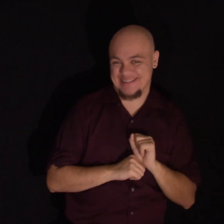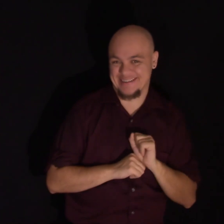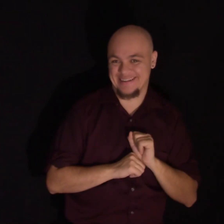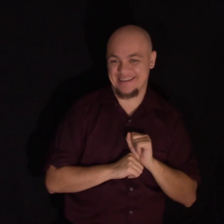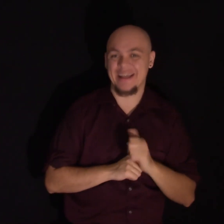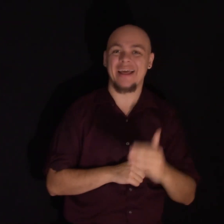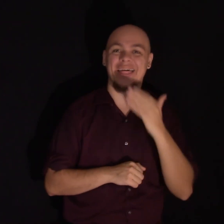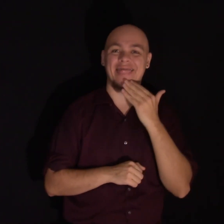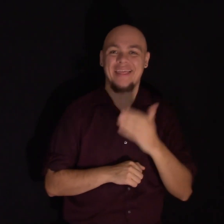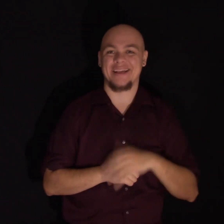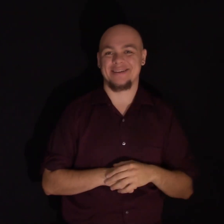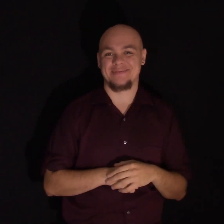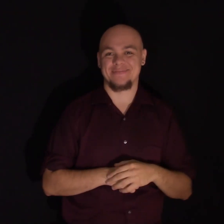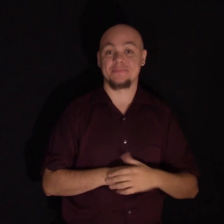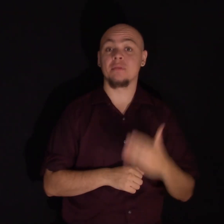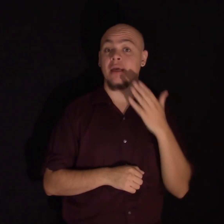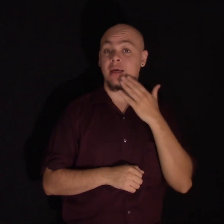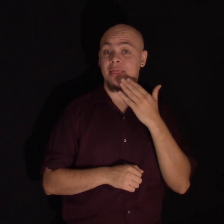thank